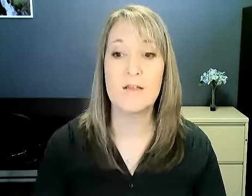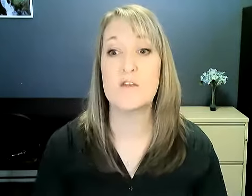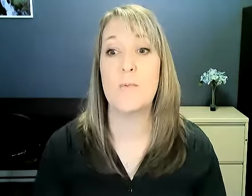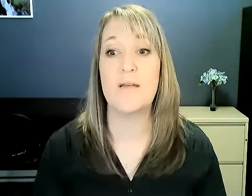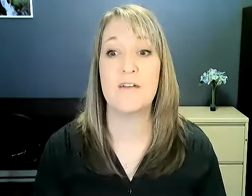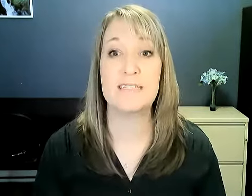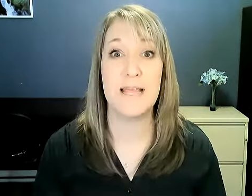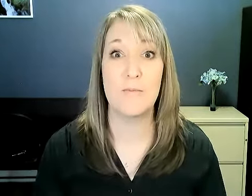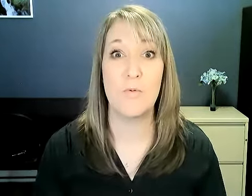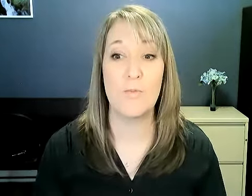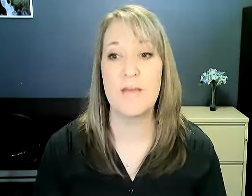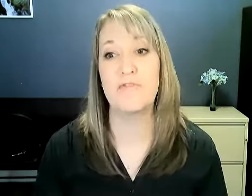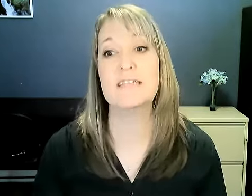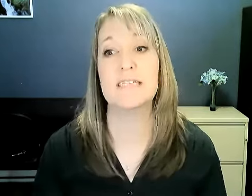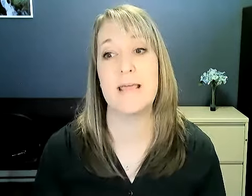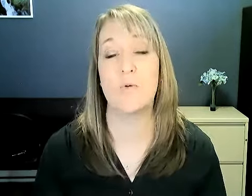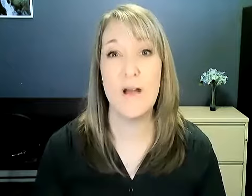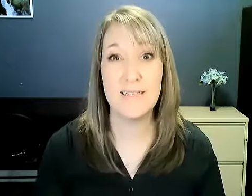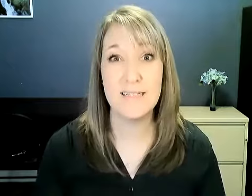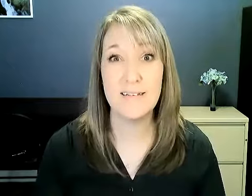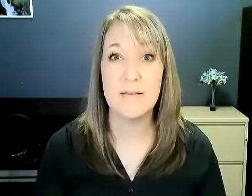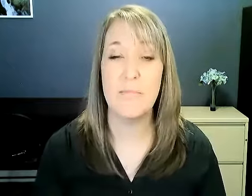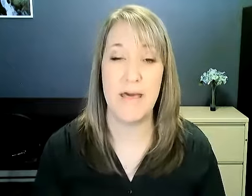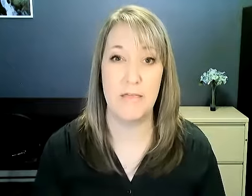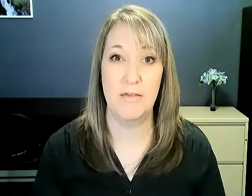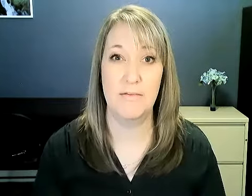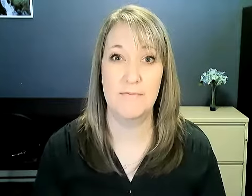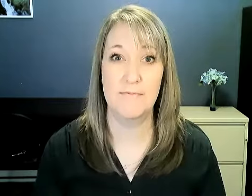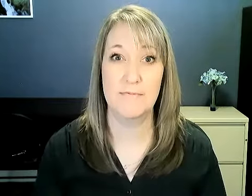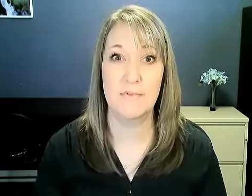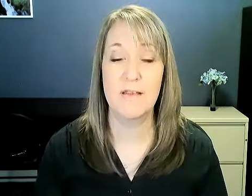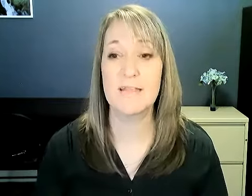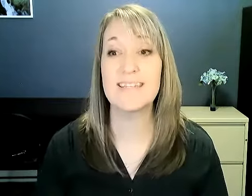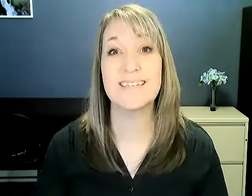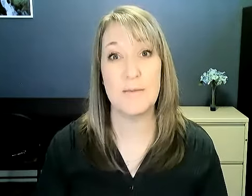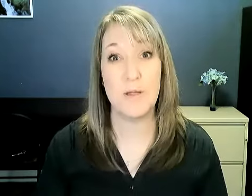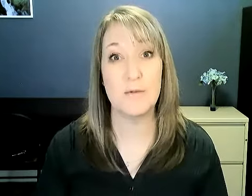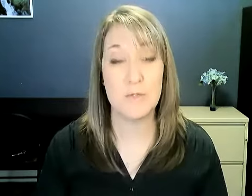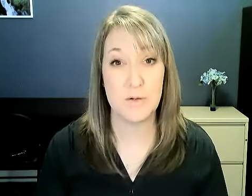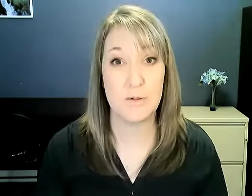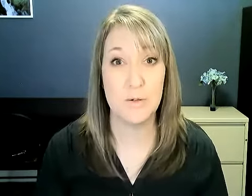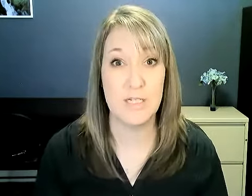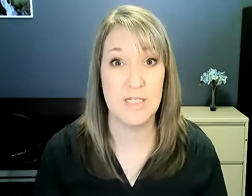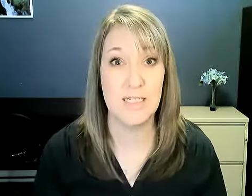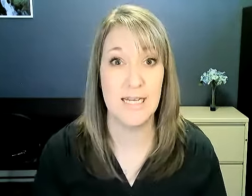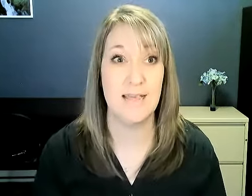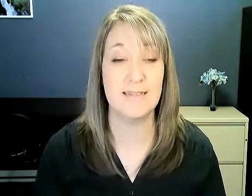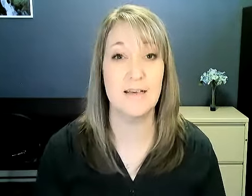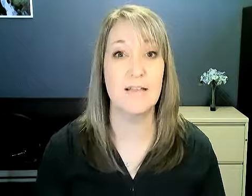So my friend name, what? Beth. That's an example of a rhetorical question in ASL.